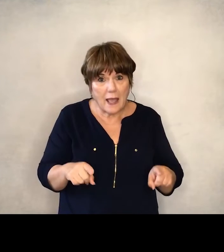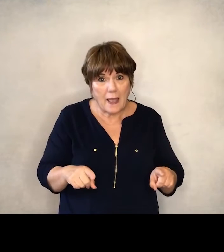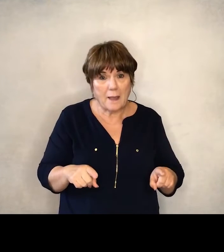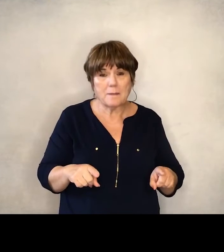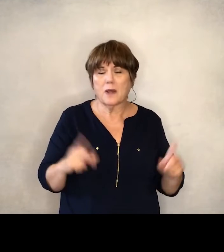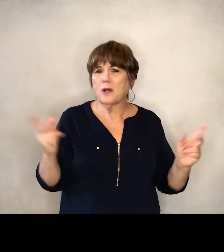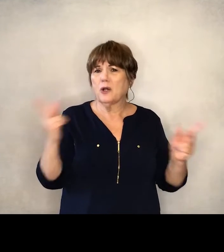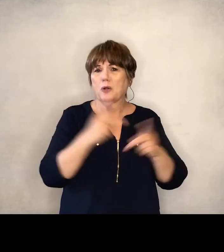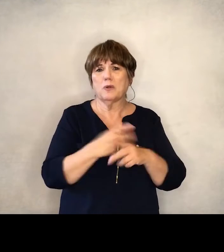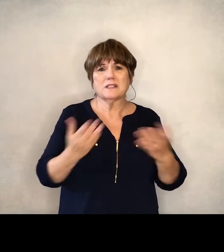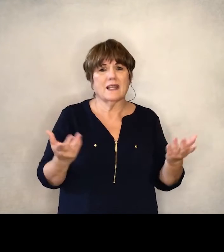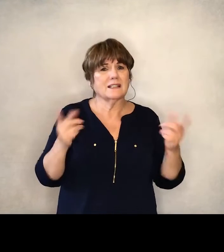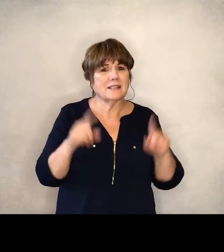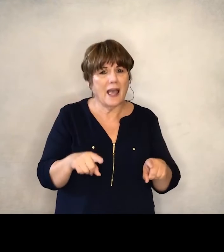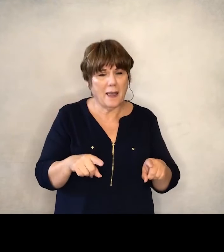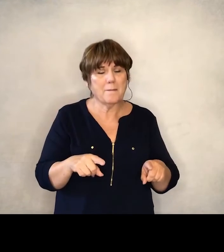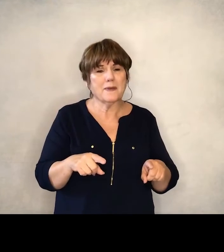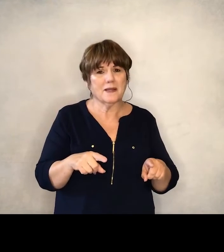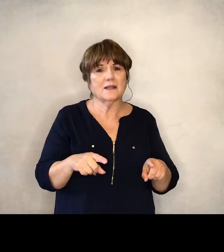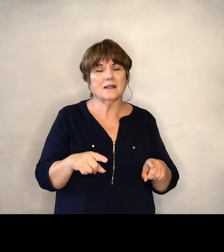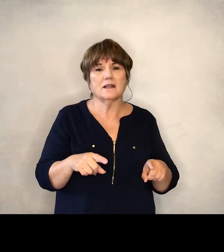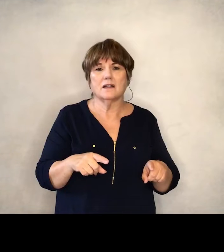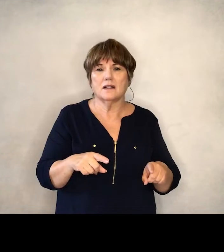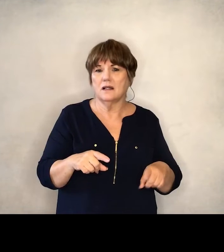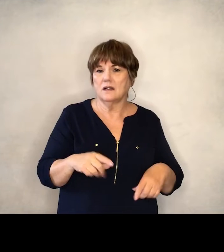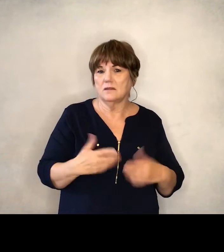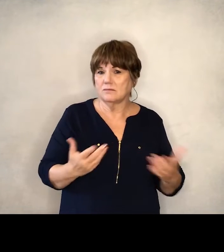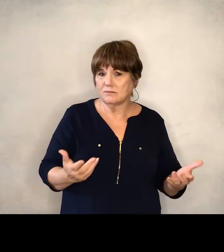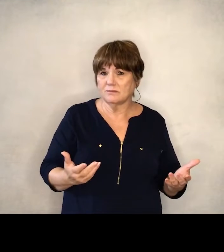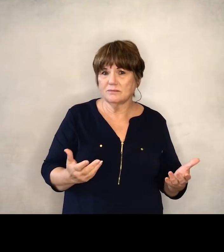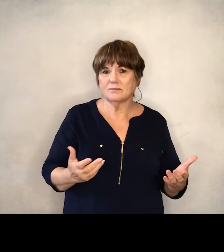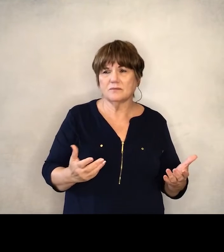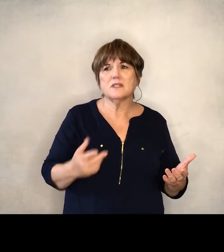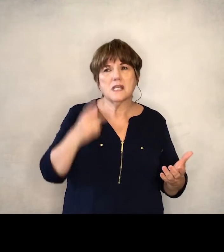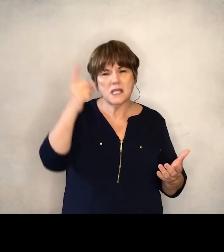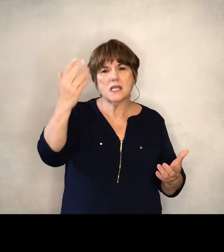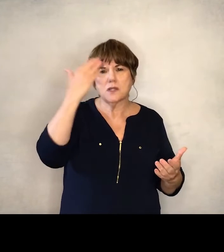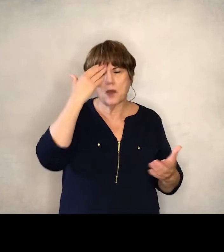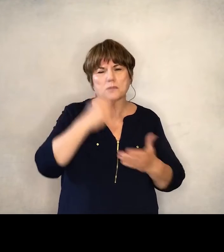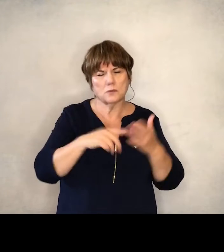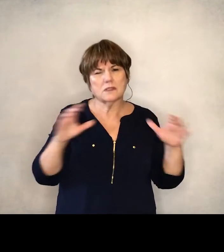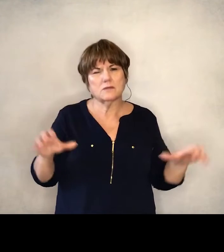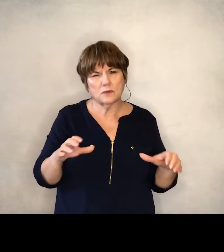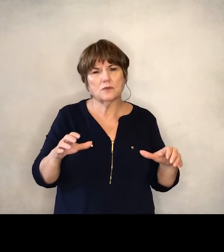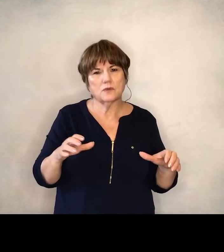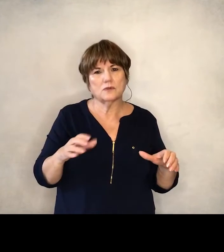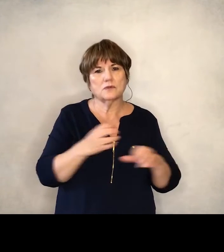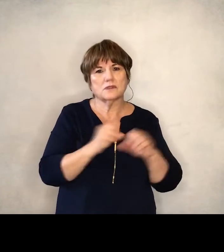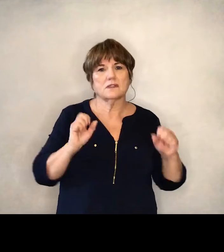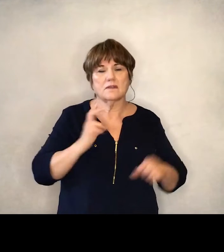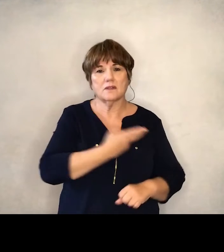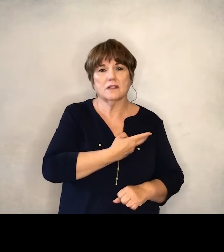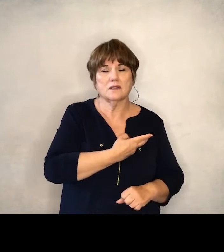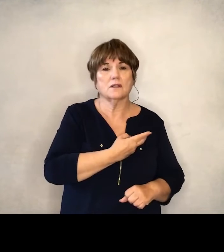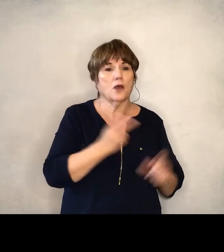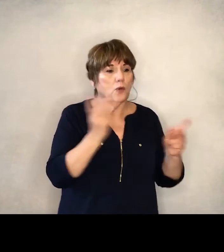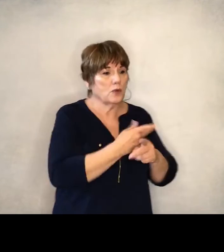stuff, is not out of his redemption. The worst thing the human race ever did,